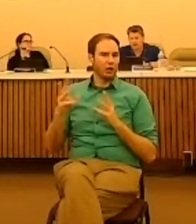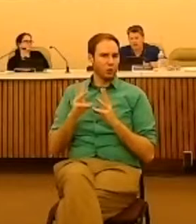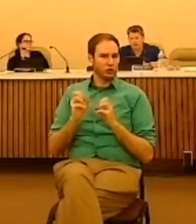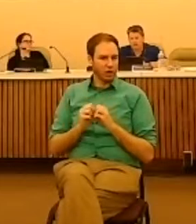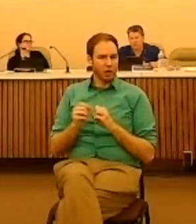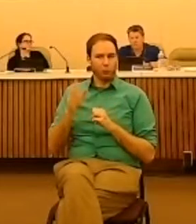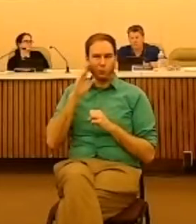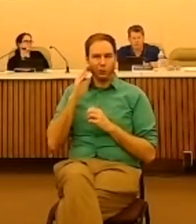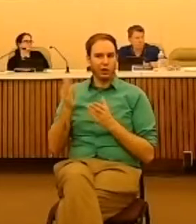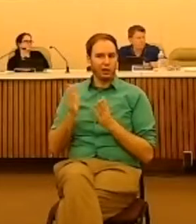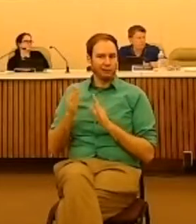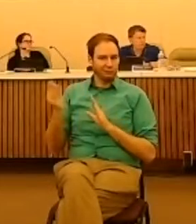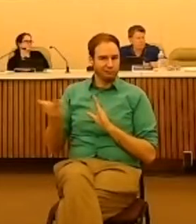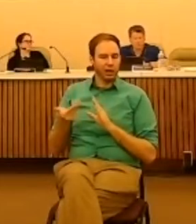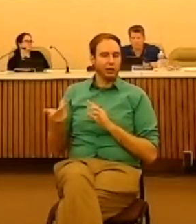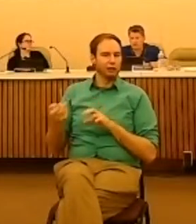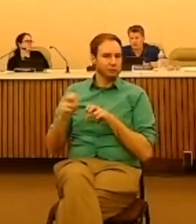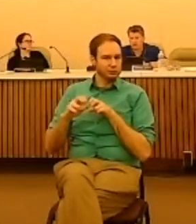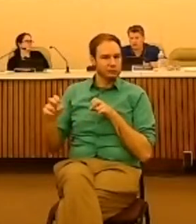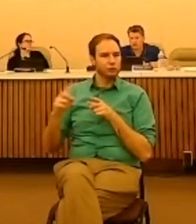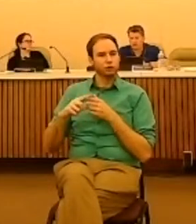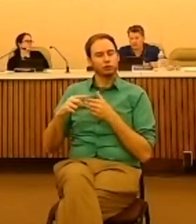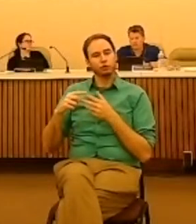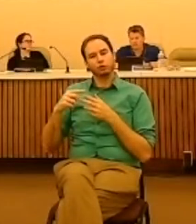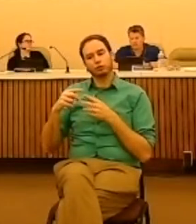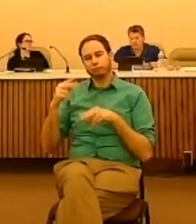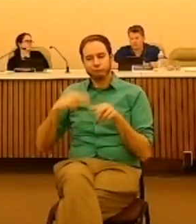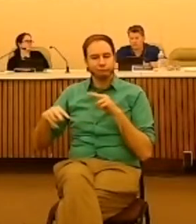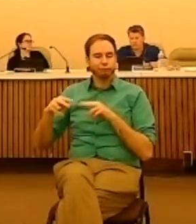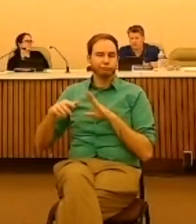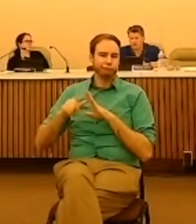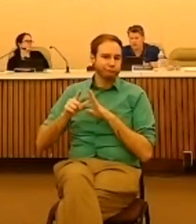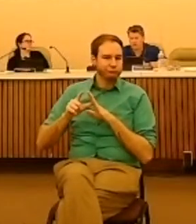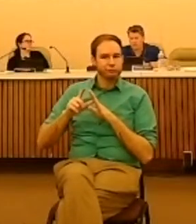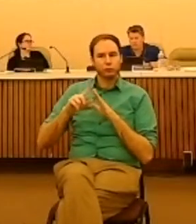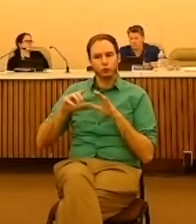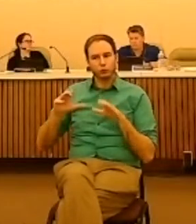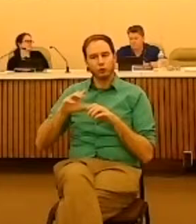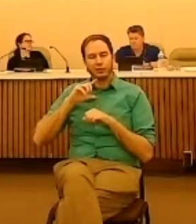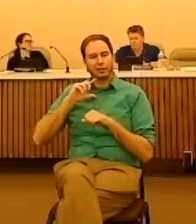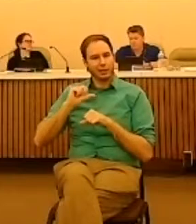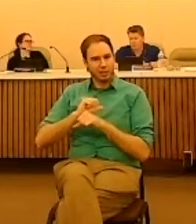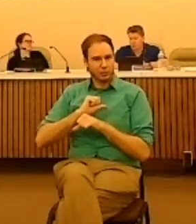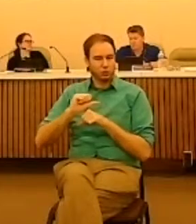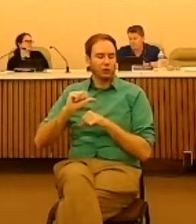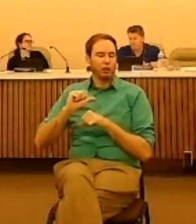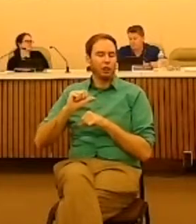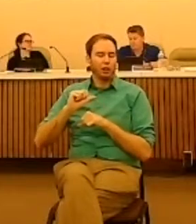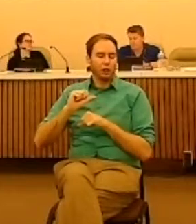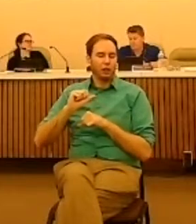them on to go through it. We'll take a look at to do the actual,